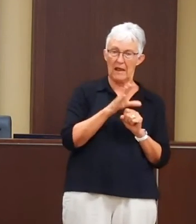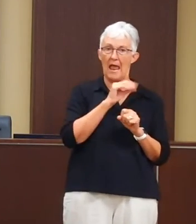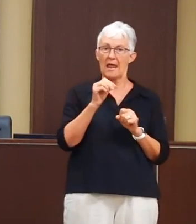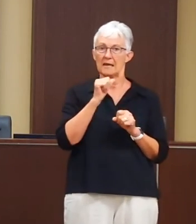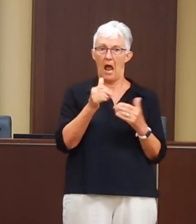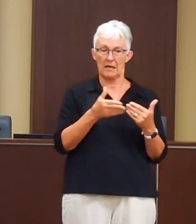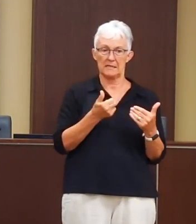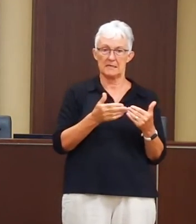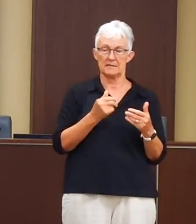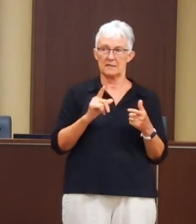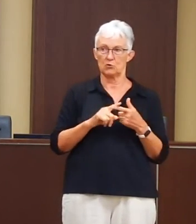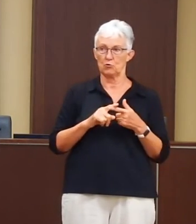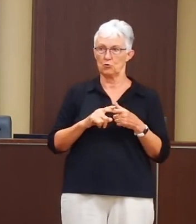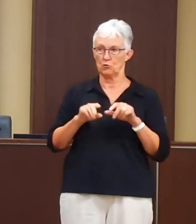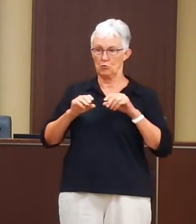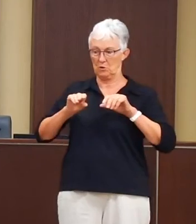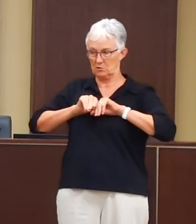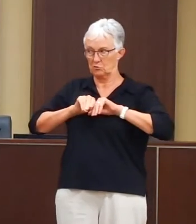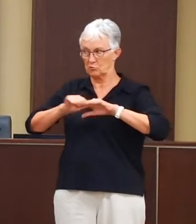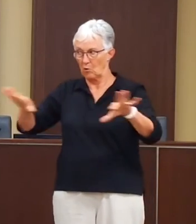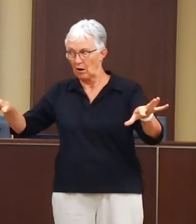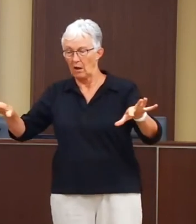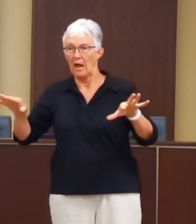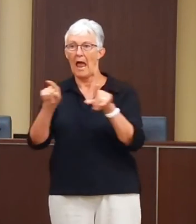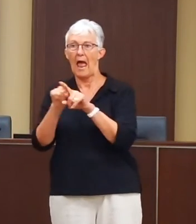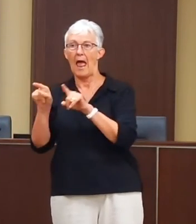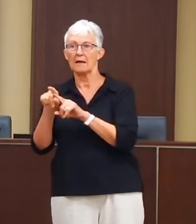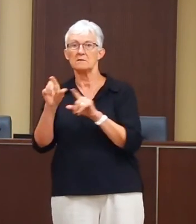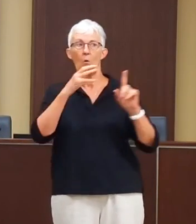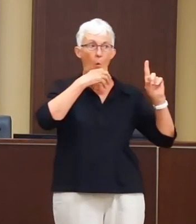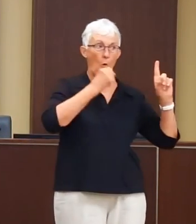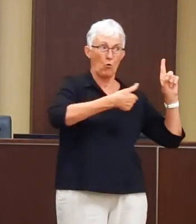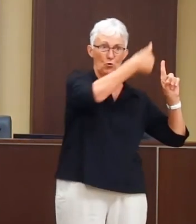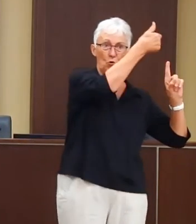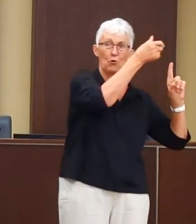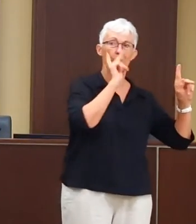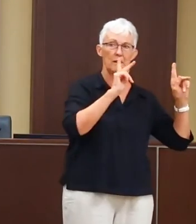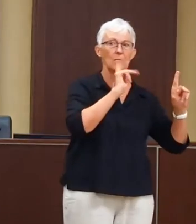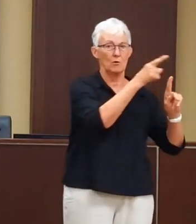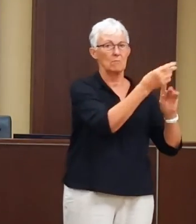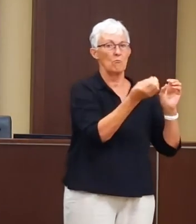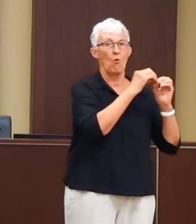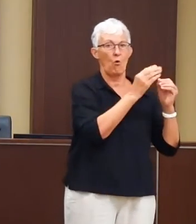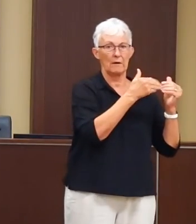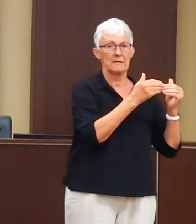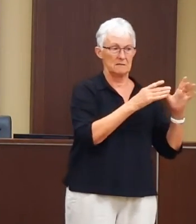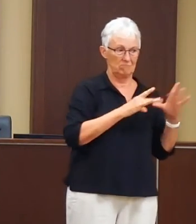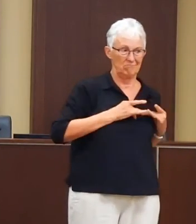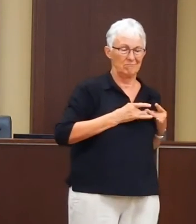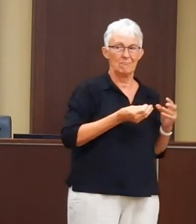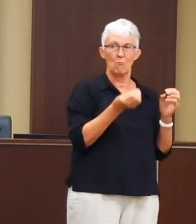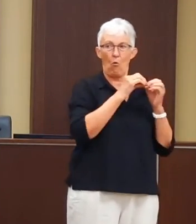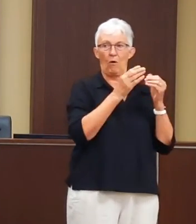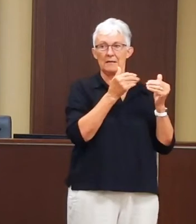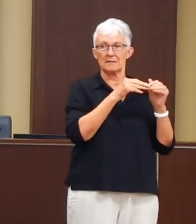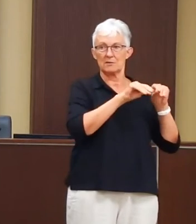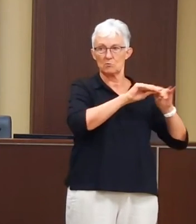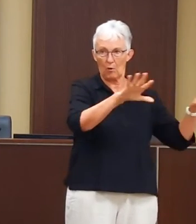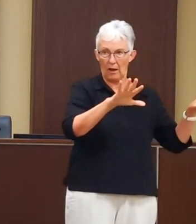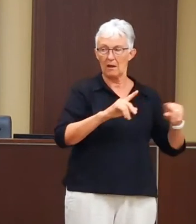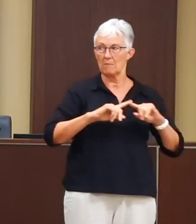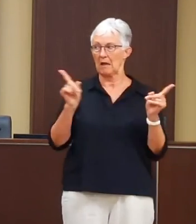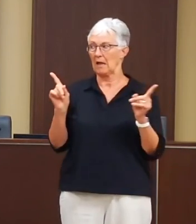virus as the older individuals are. So again, teachers are going to have to make determinations with regard to face